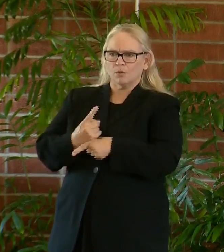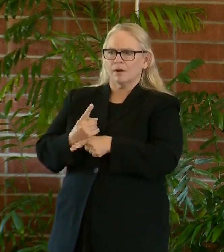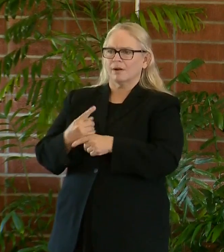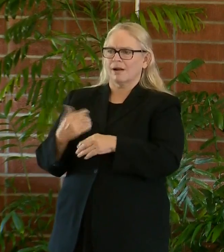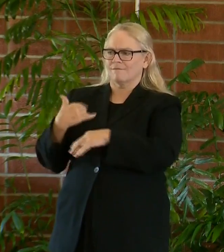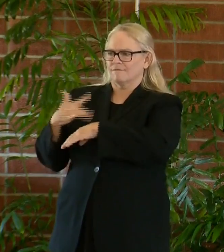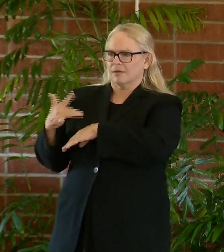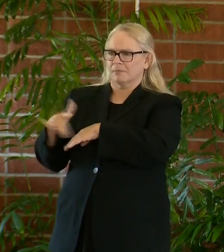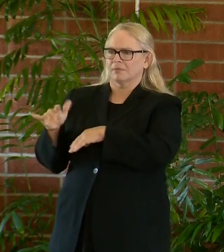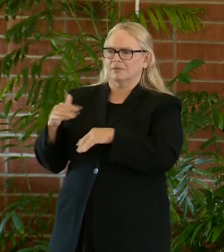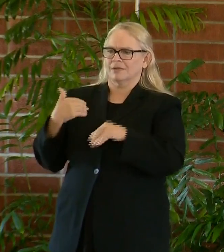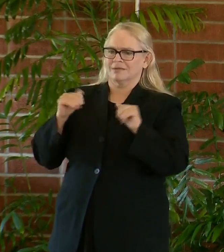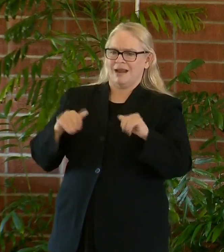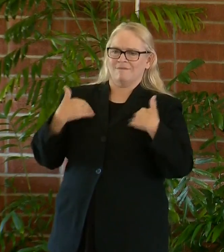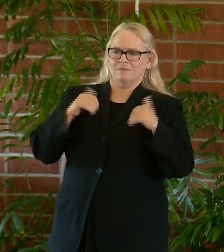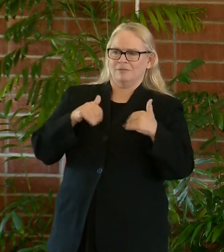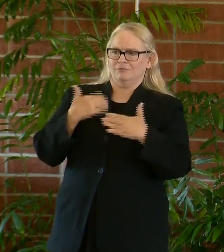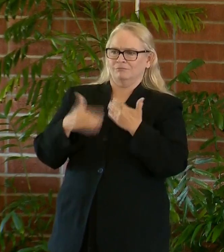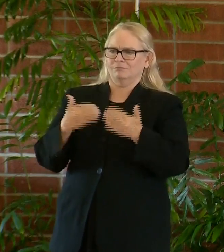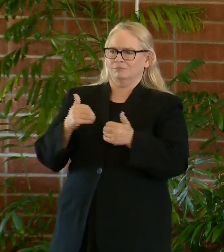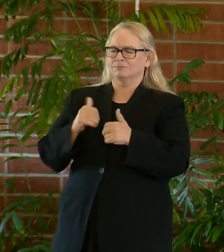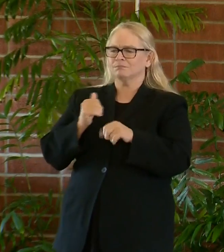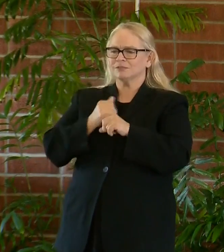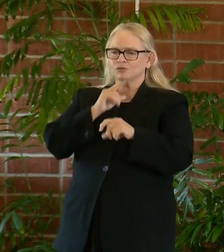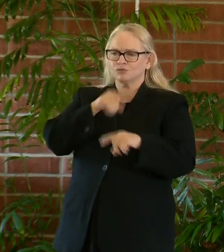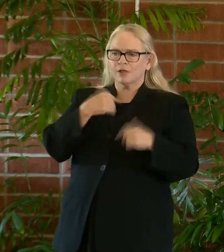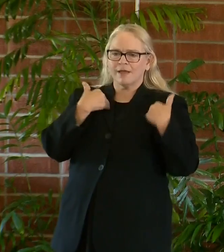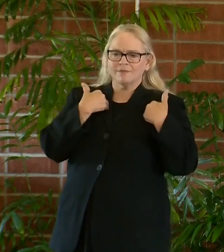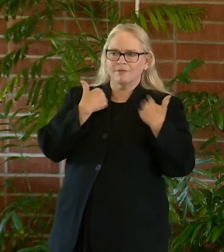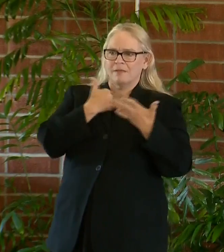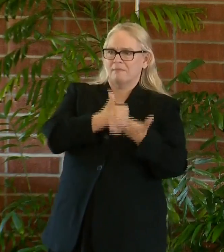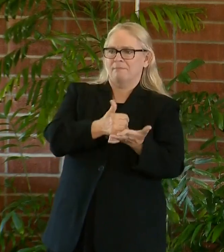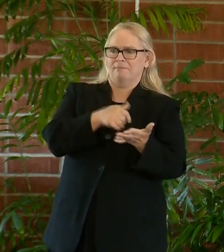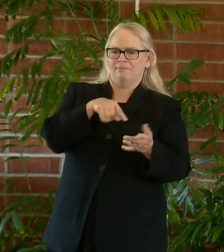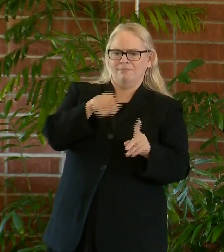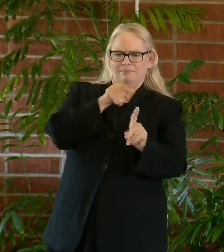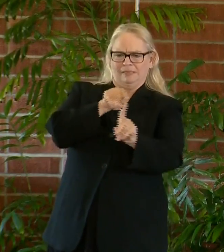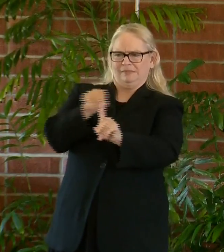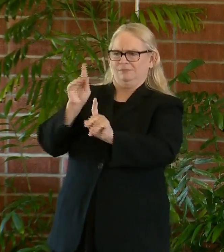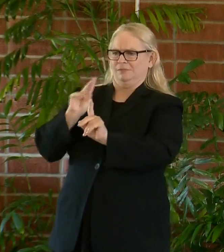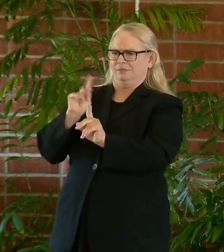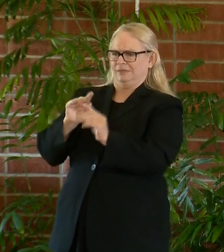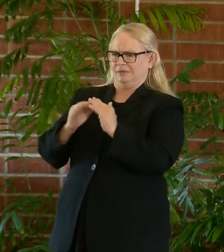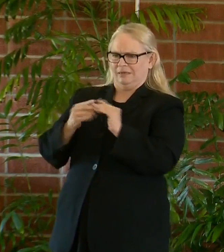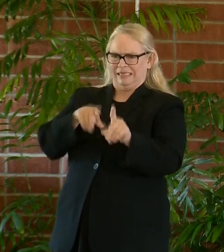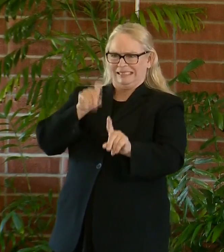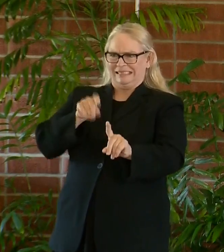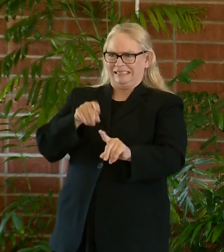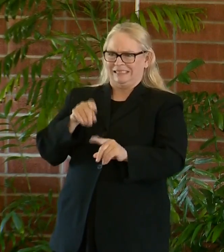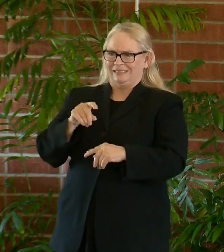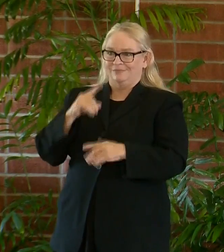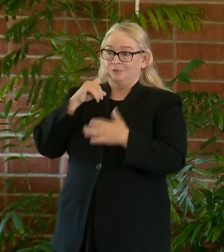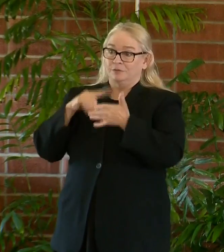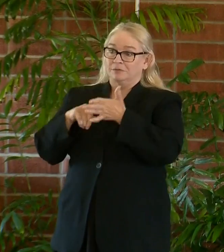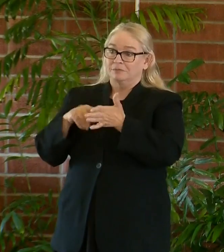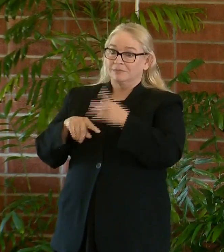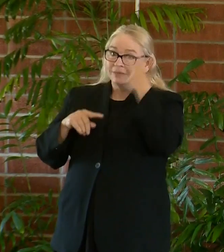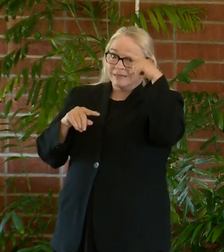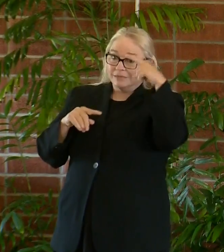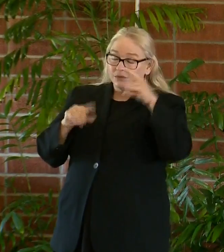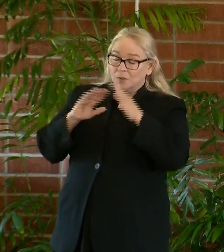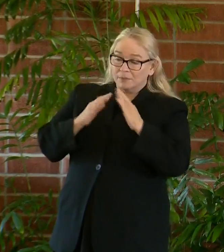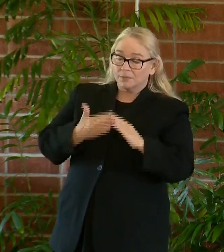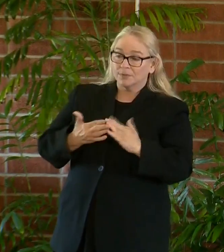that we're looking at equity and making sure we're targeting communities like the Latino community, other communities of color